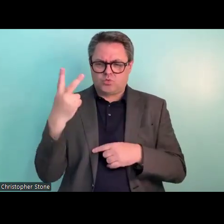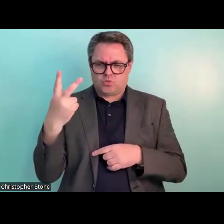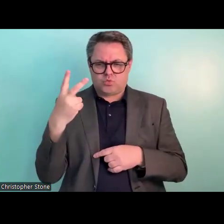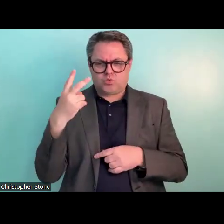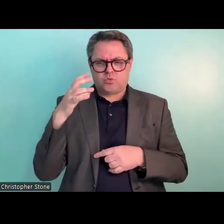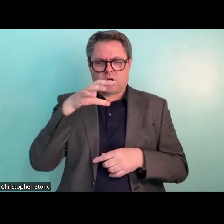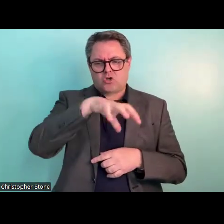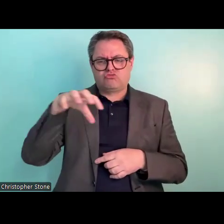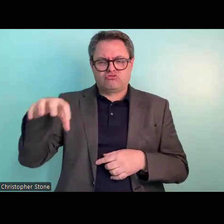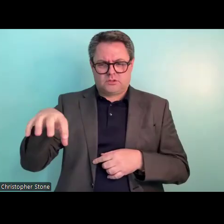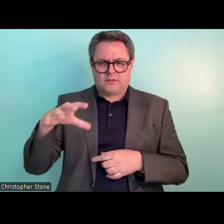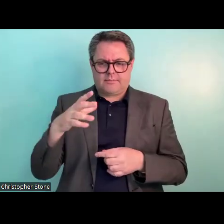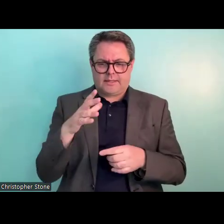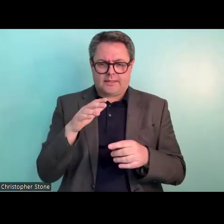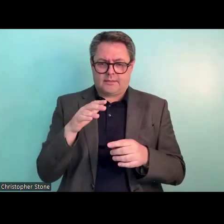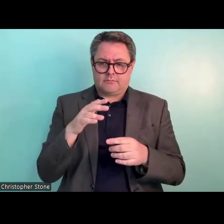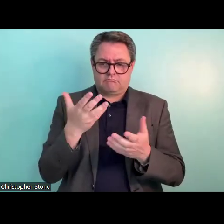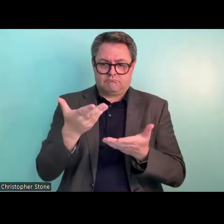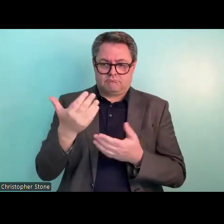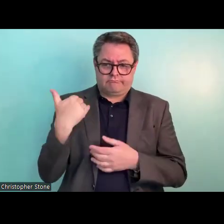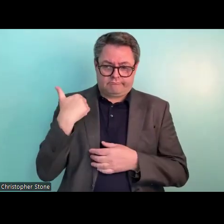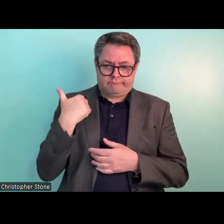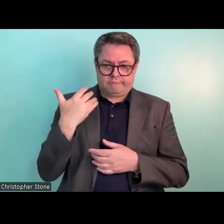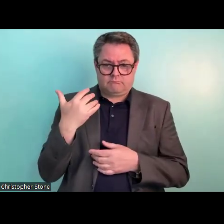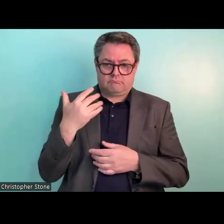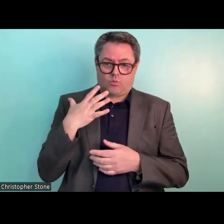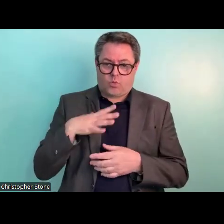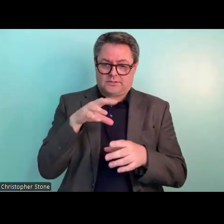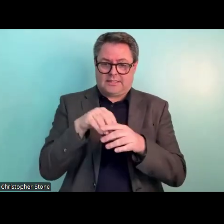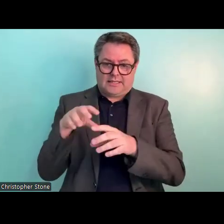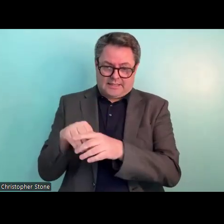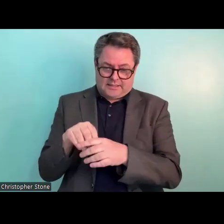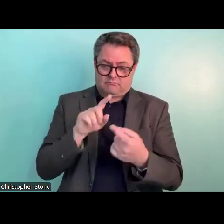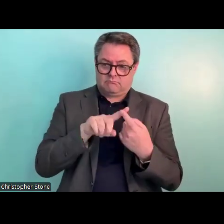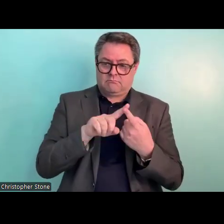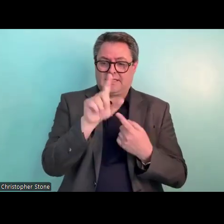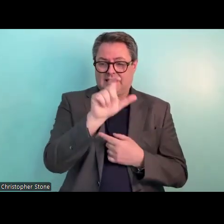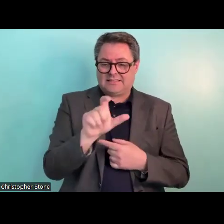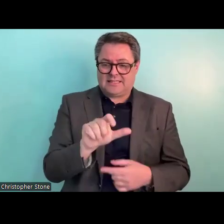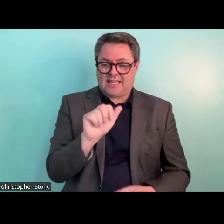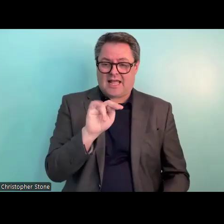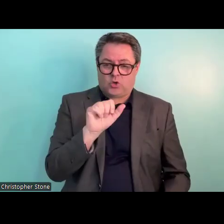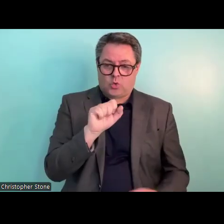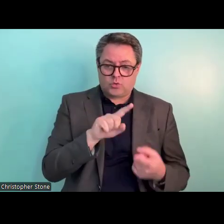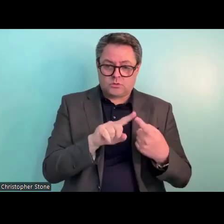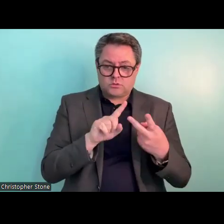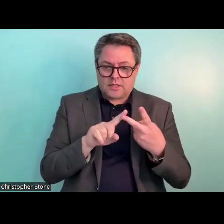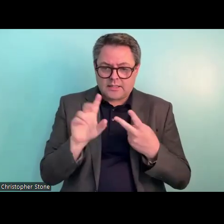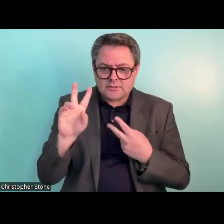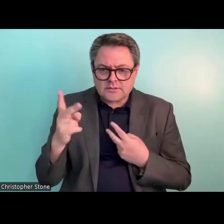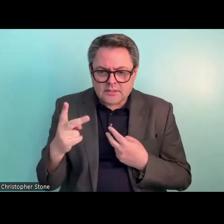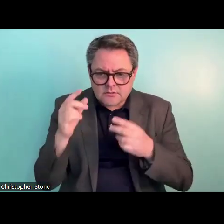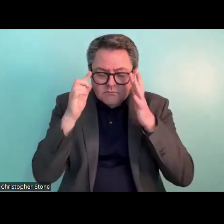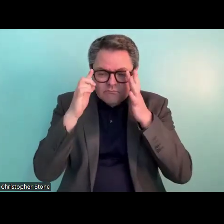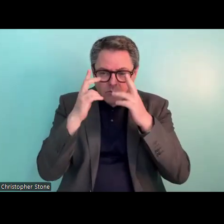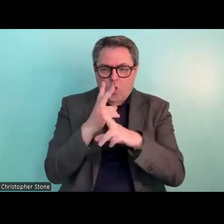So I've been told that from the technical team that the voting isn't quite ready to start yet, but we can see the two new potential